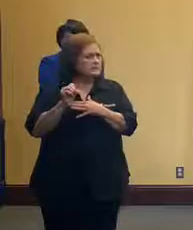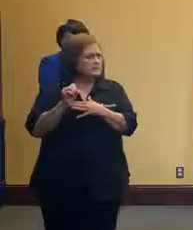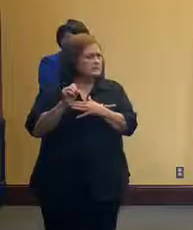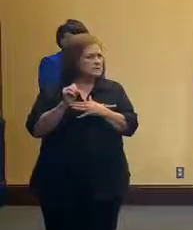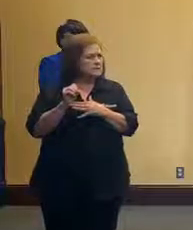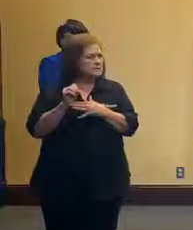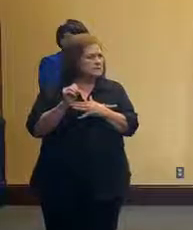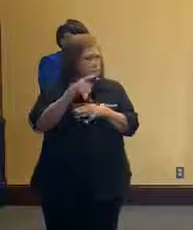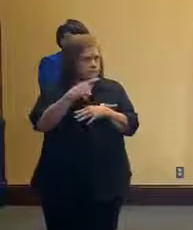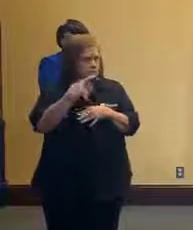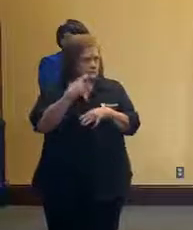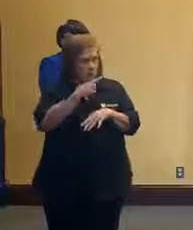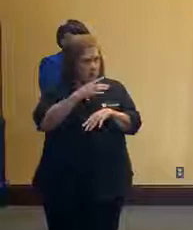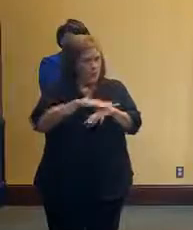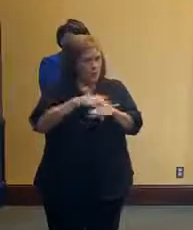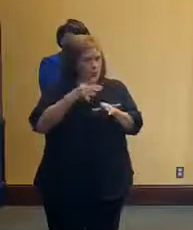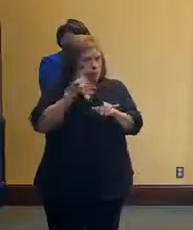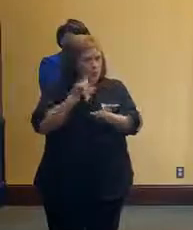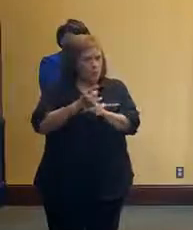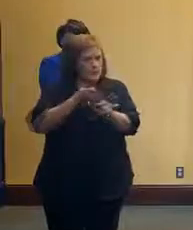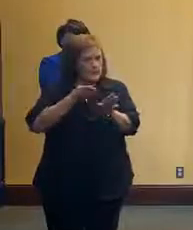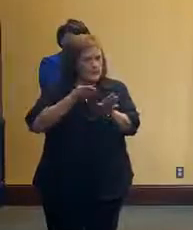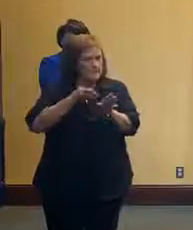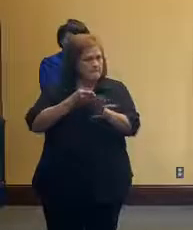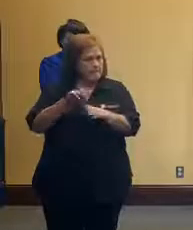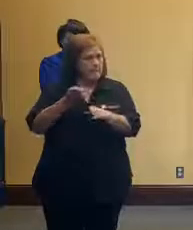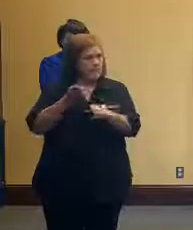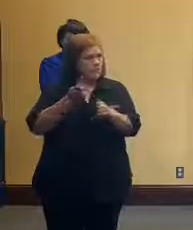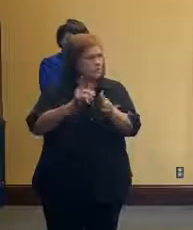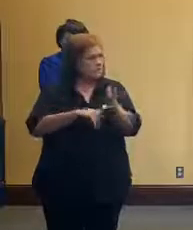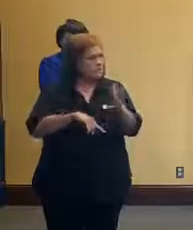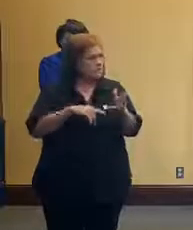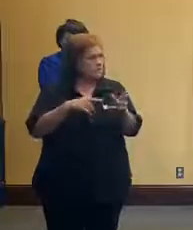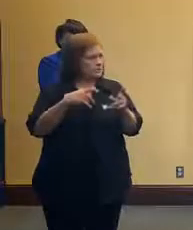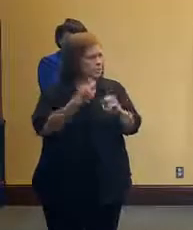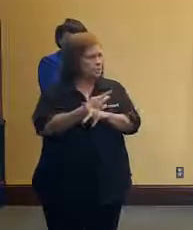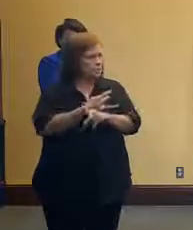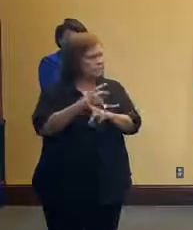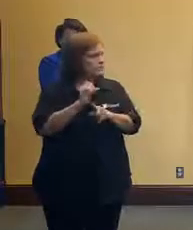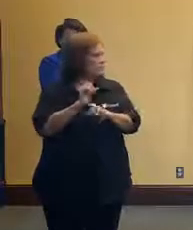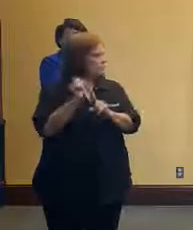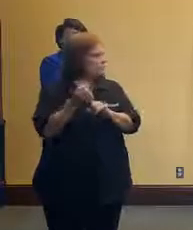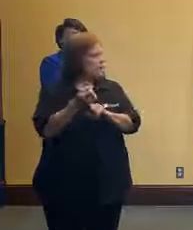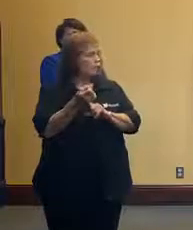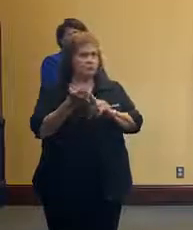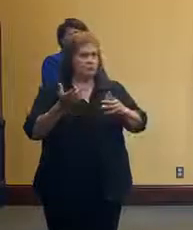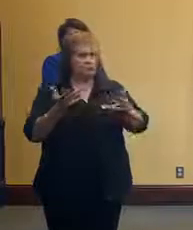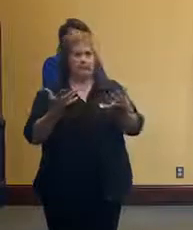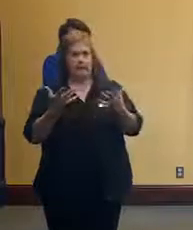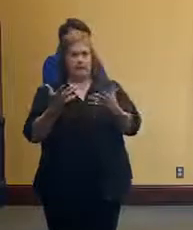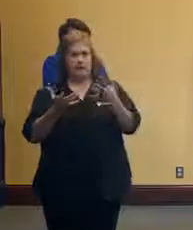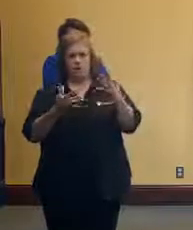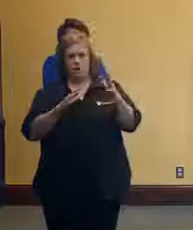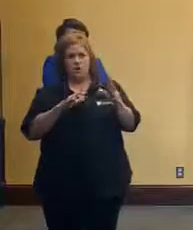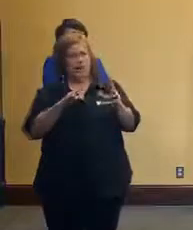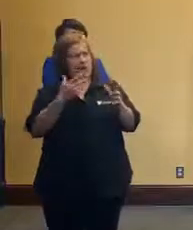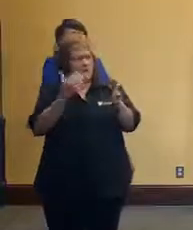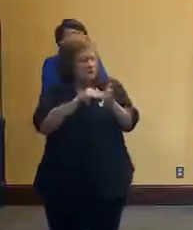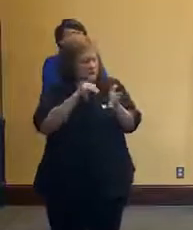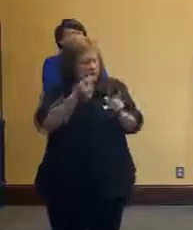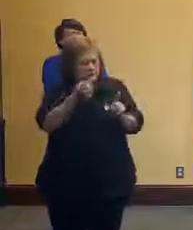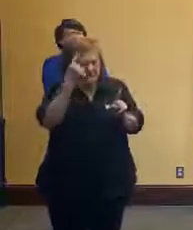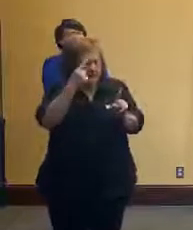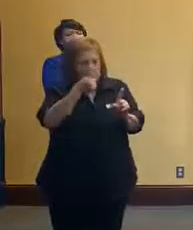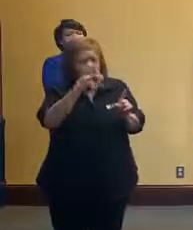say that we're on the right path for opening for May 15th, and what would be the worst case scenario if you weren't? Now, your question, give me that